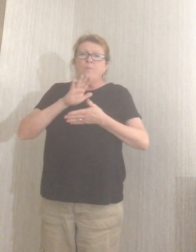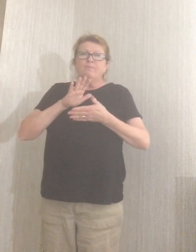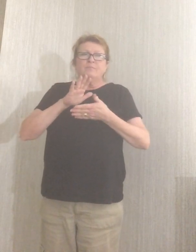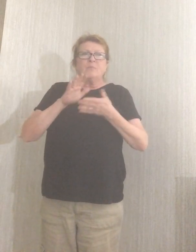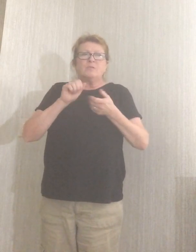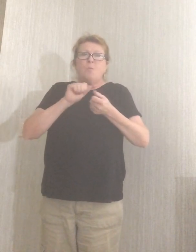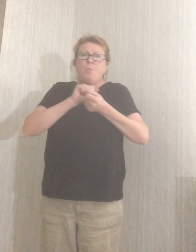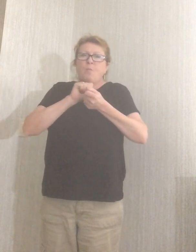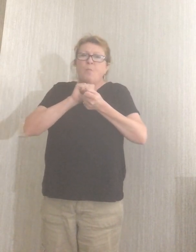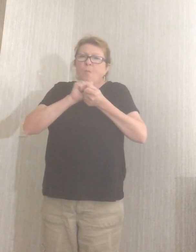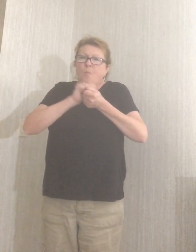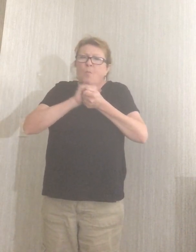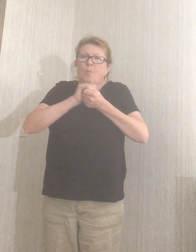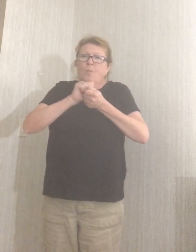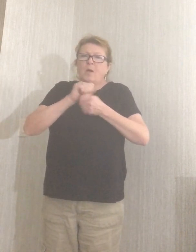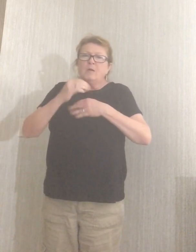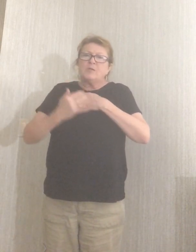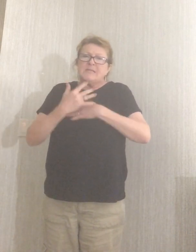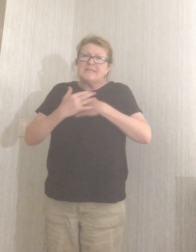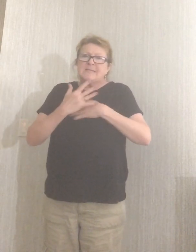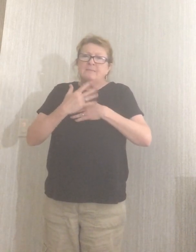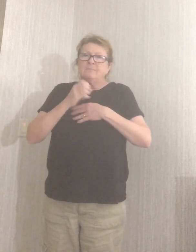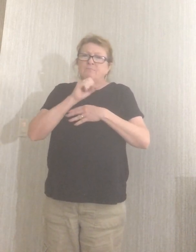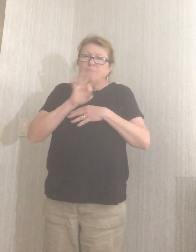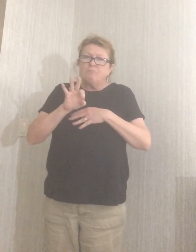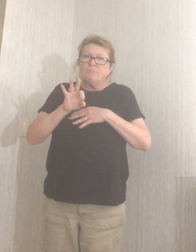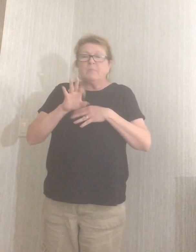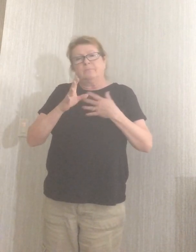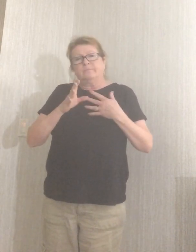off before they get back in their cars.